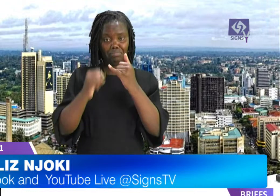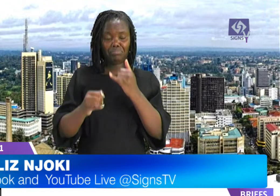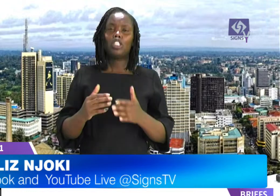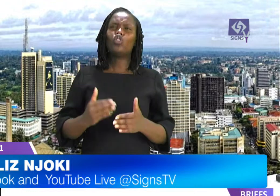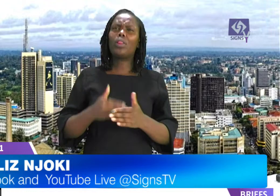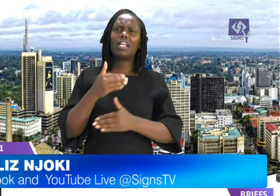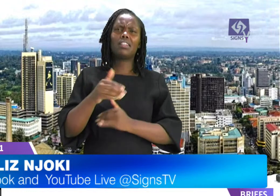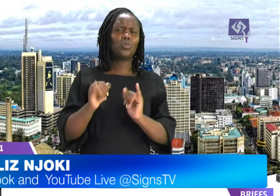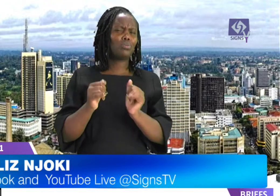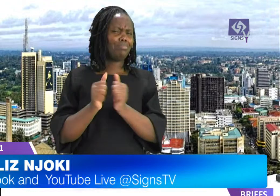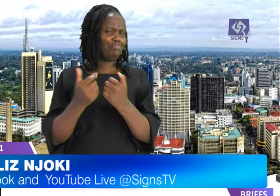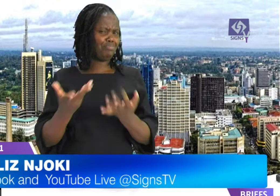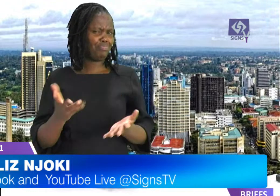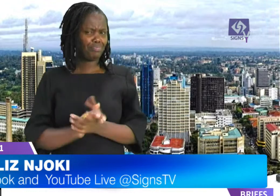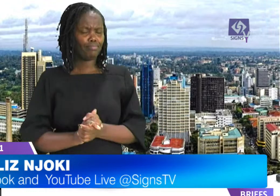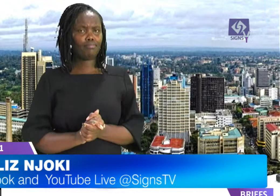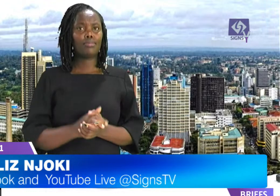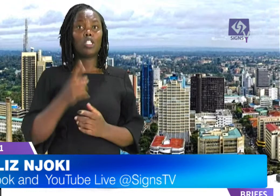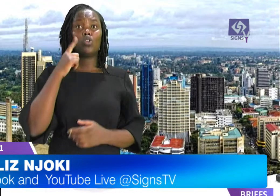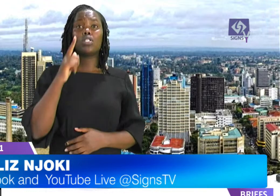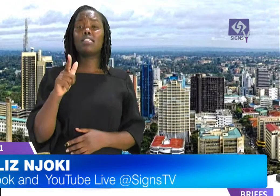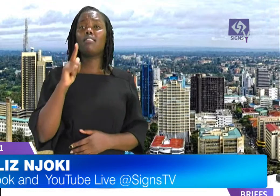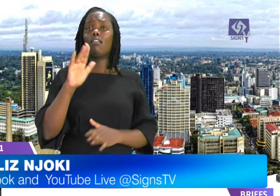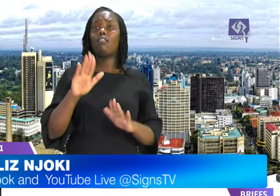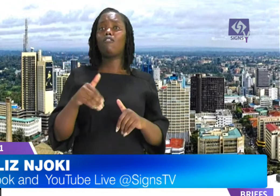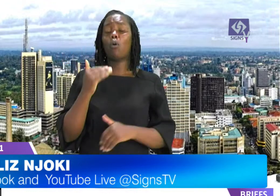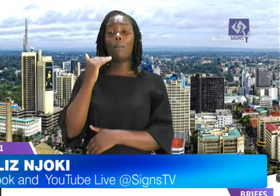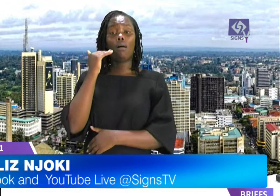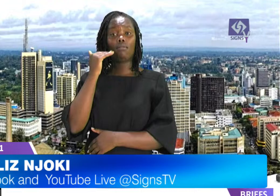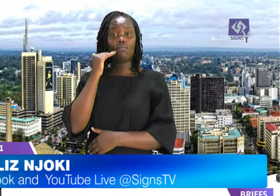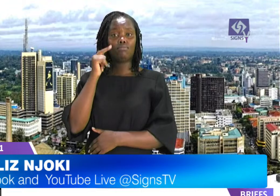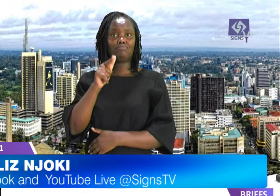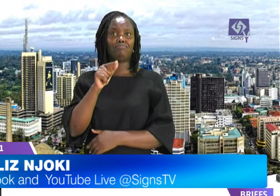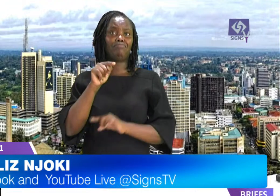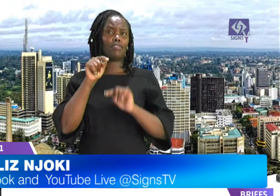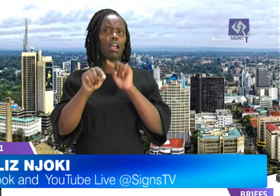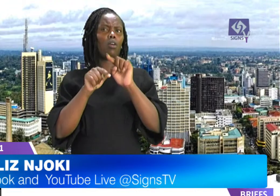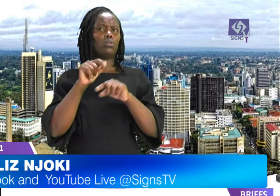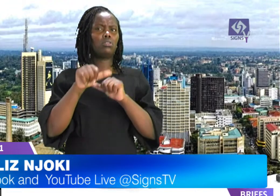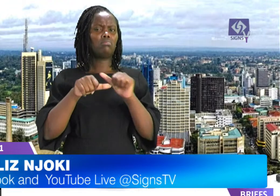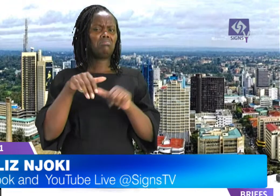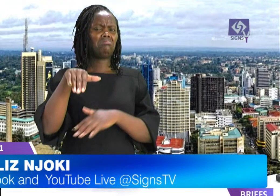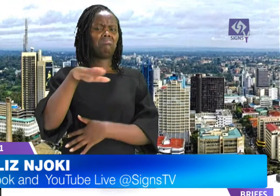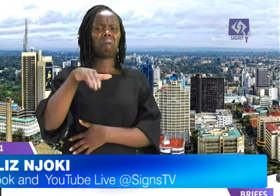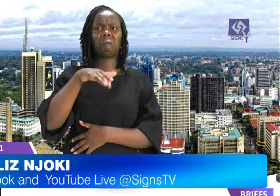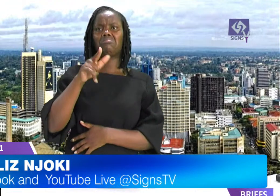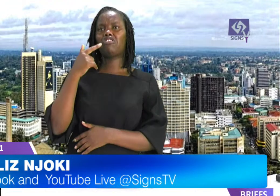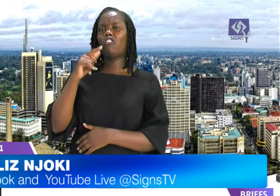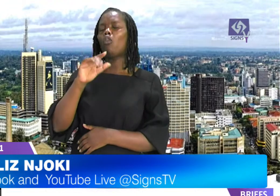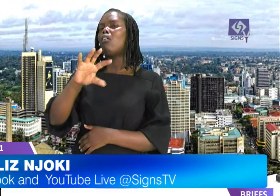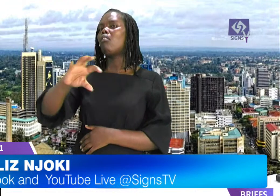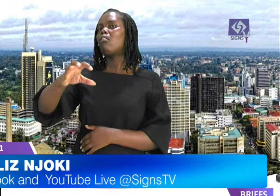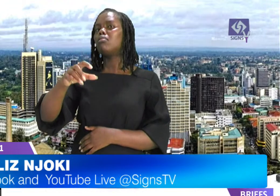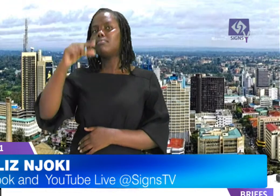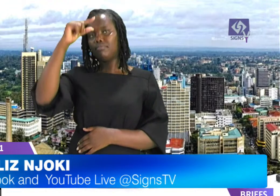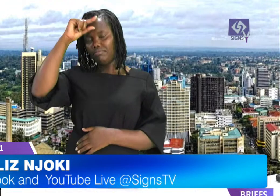defending the civilians, but let's focus more on it and encourage the government to do that. On to another